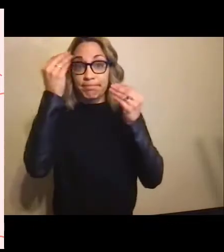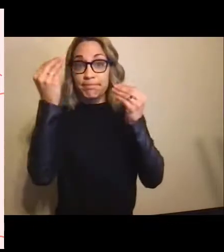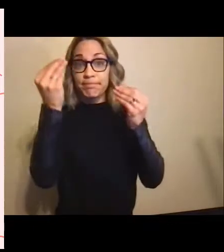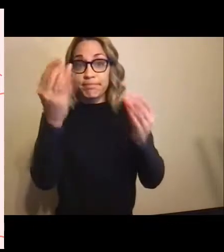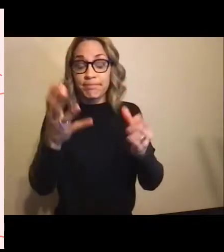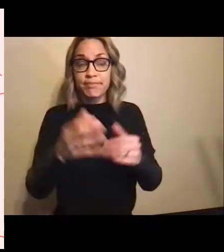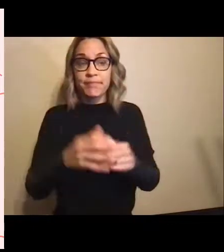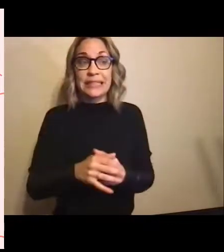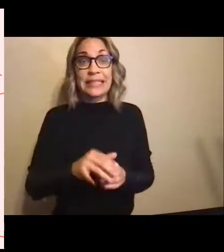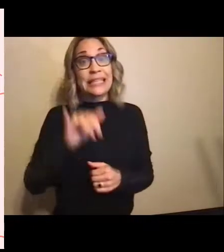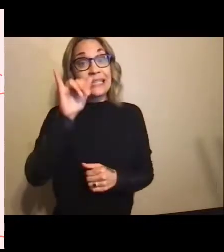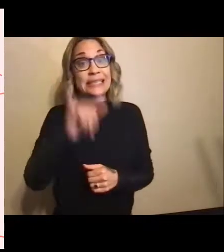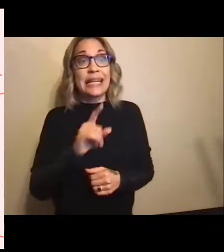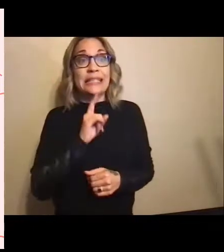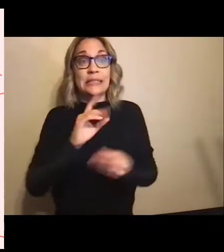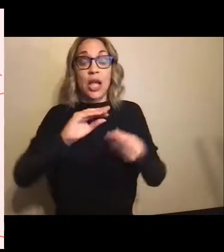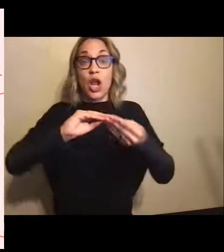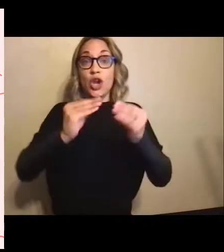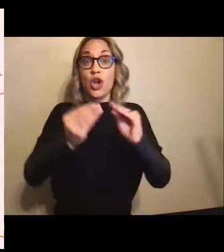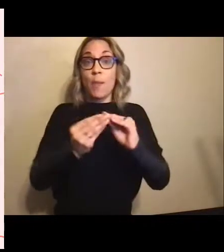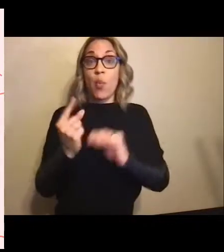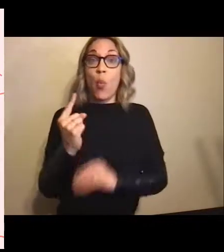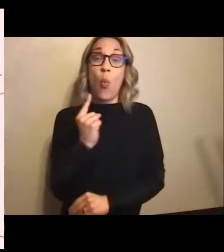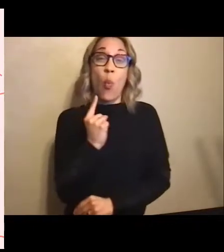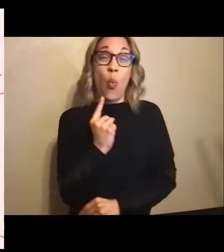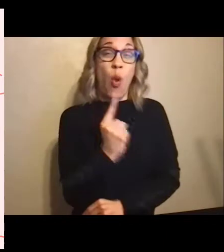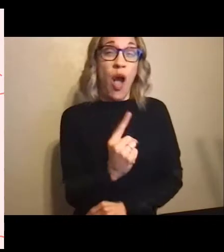And that will definitely help.